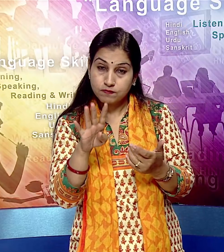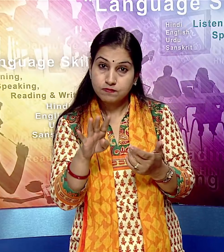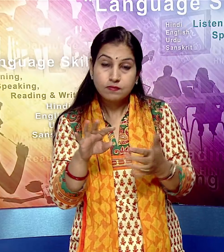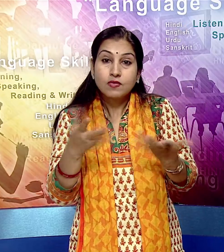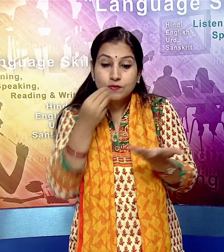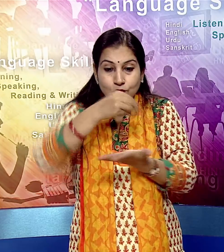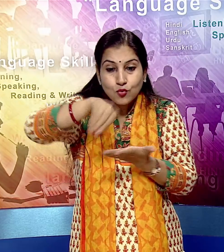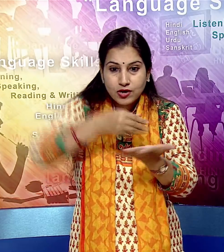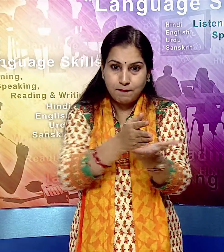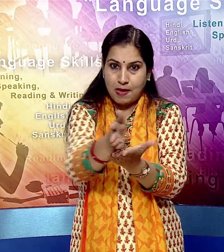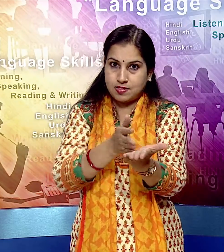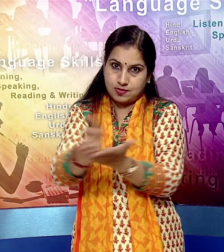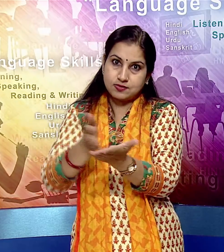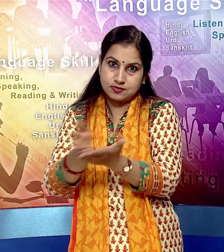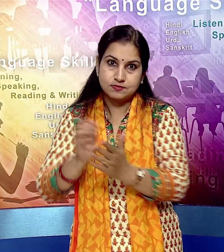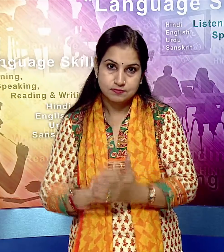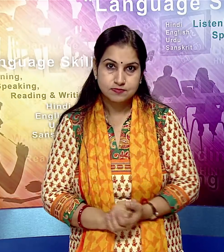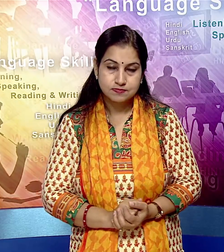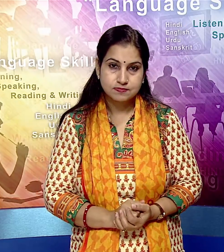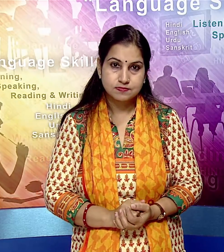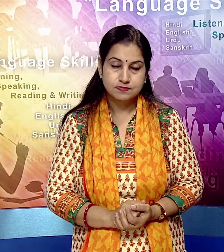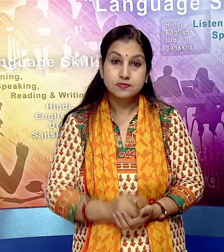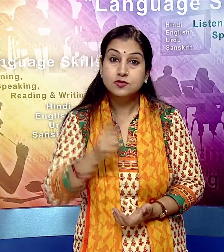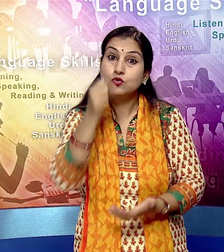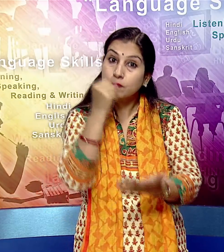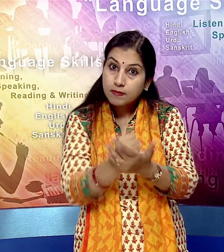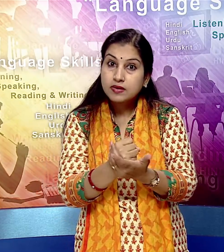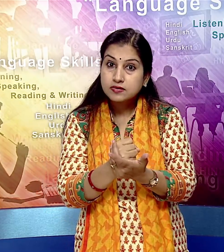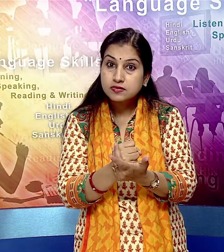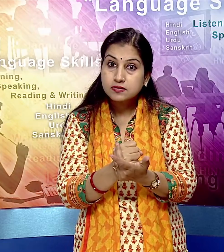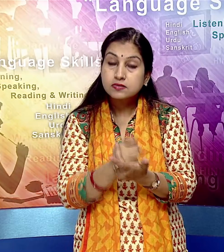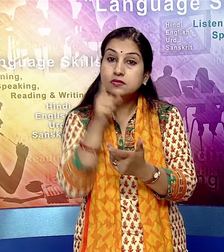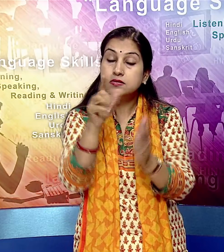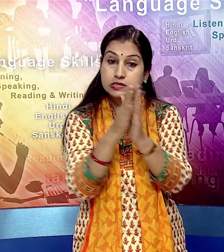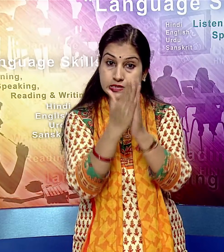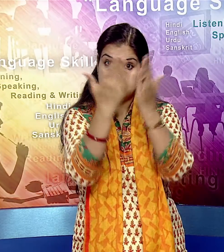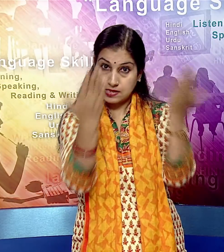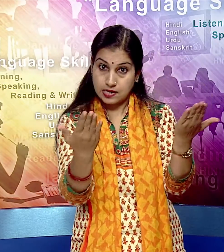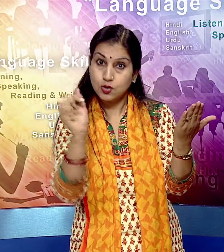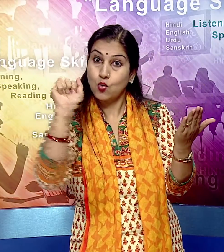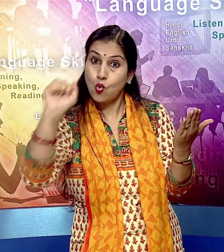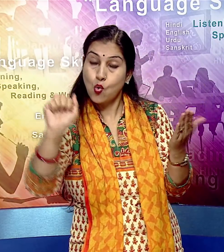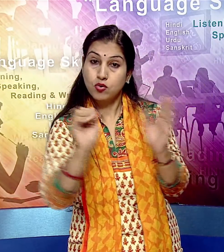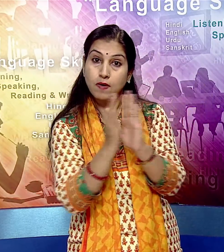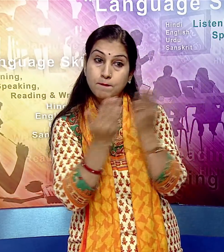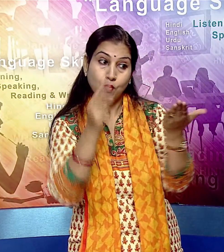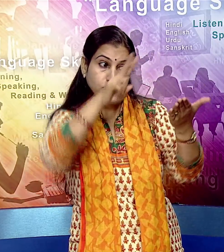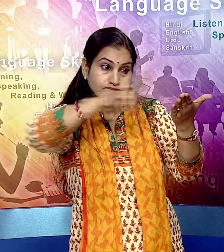methods of cooking. You also must study yourself again and